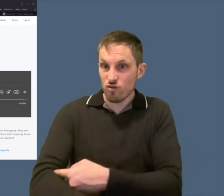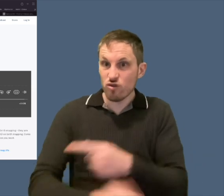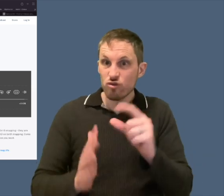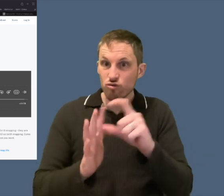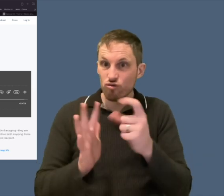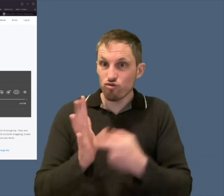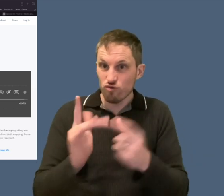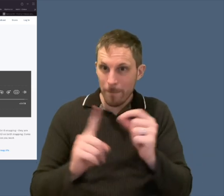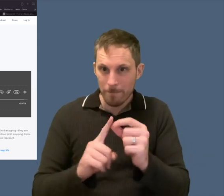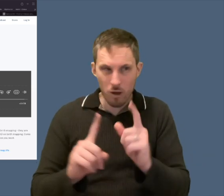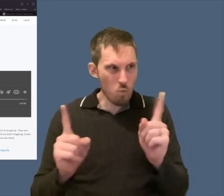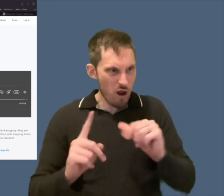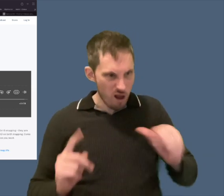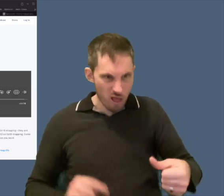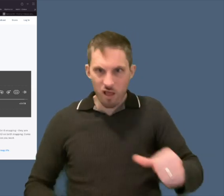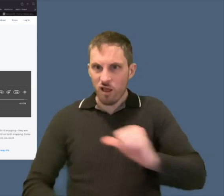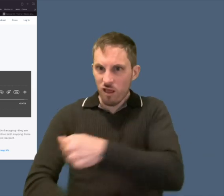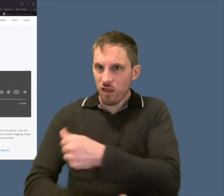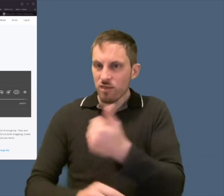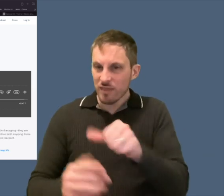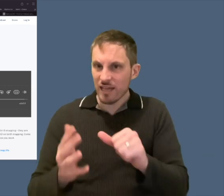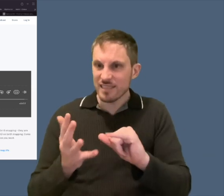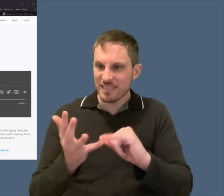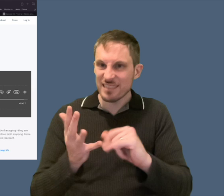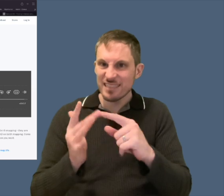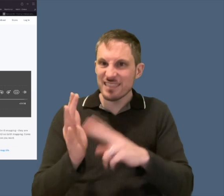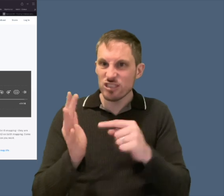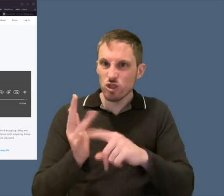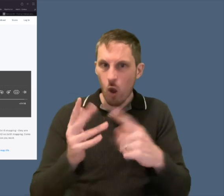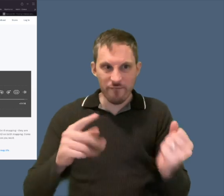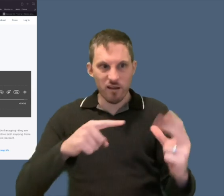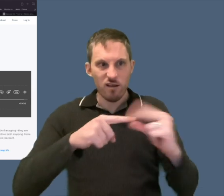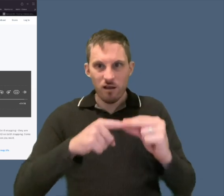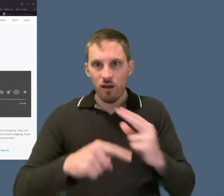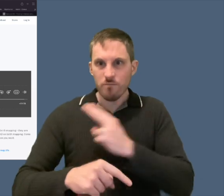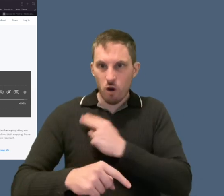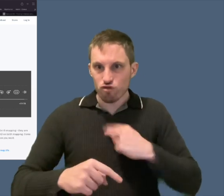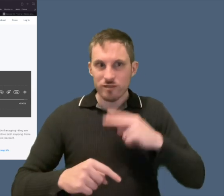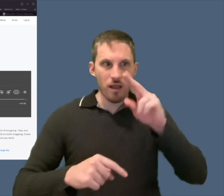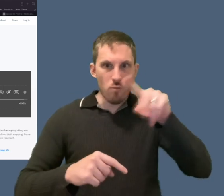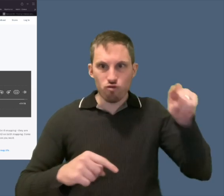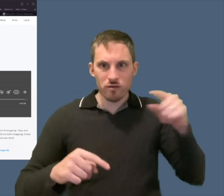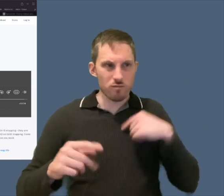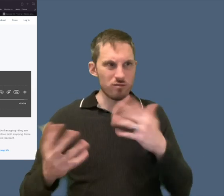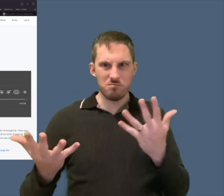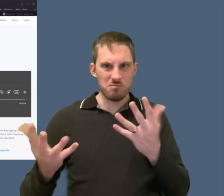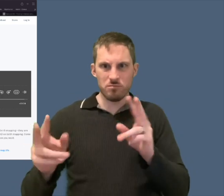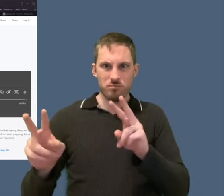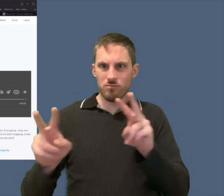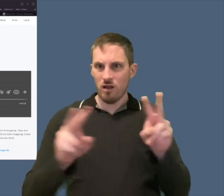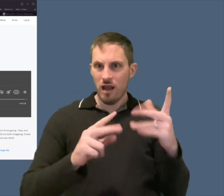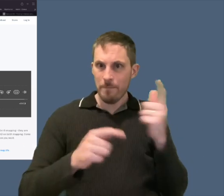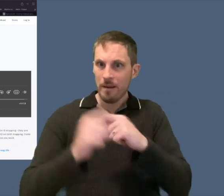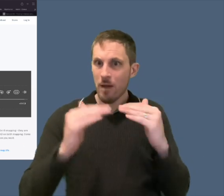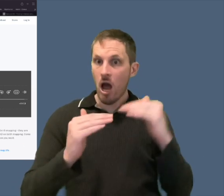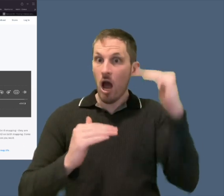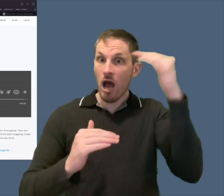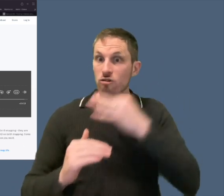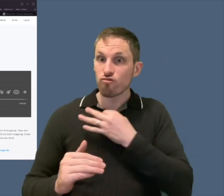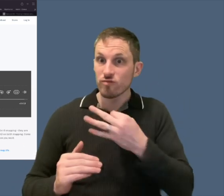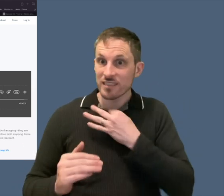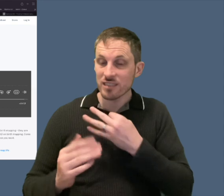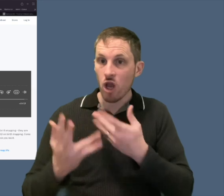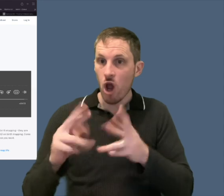long before they're now having Synto. They're starfished. The monitoring goes on. And where does that lead? We know that there's a higher risk now of